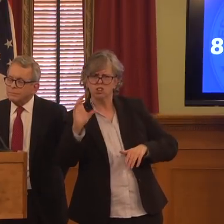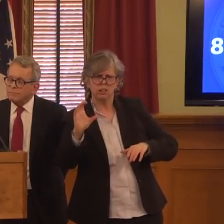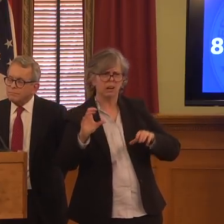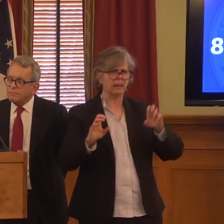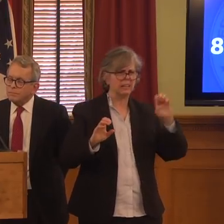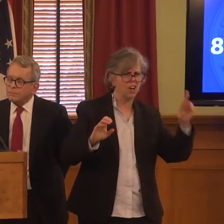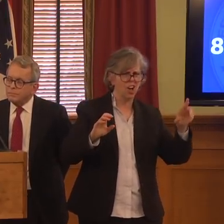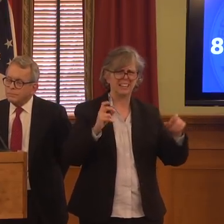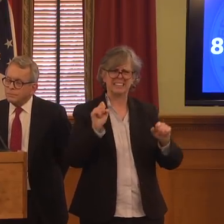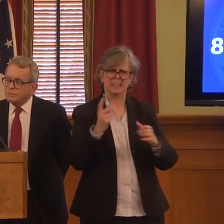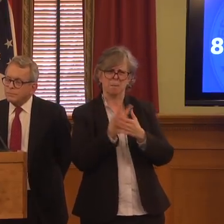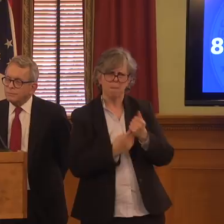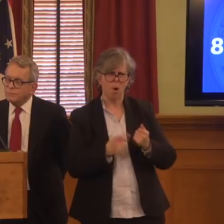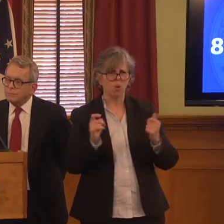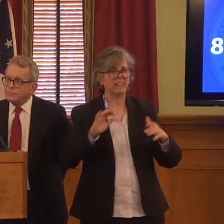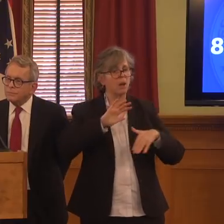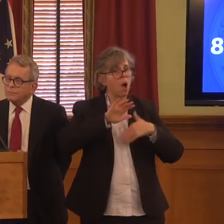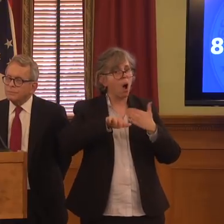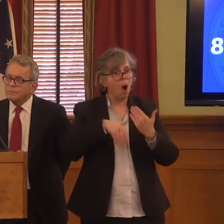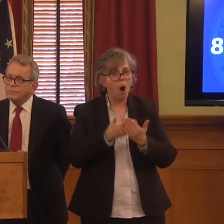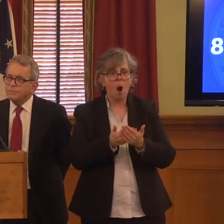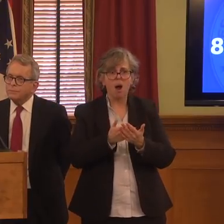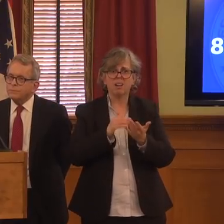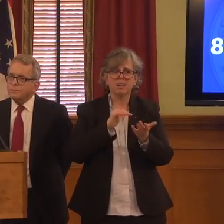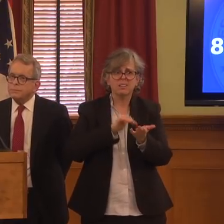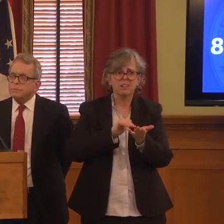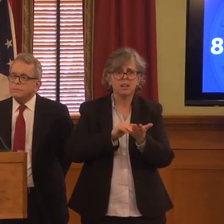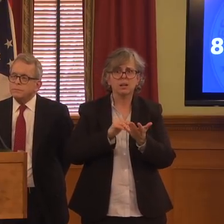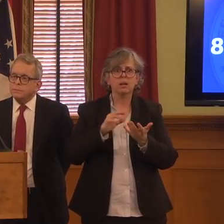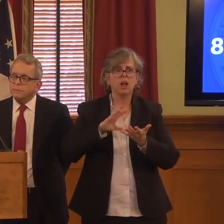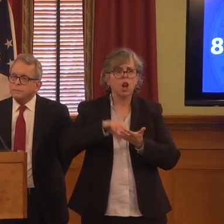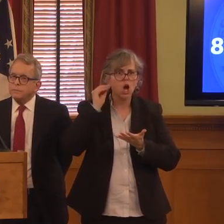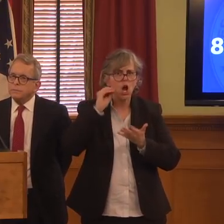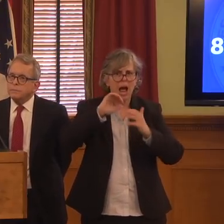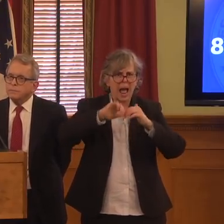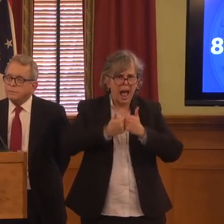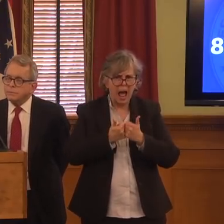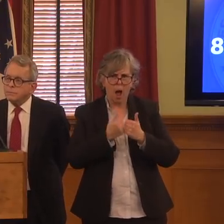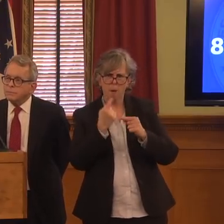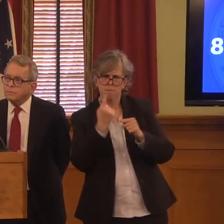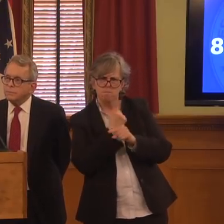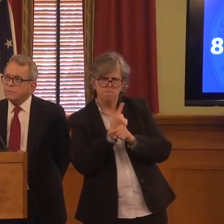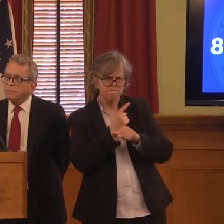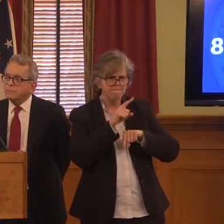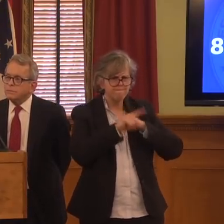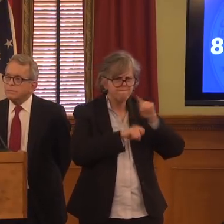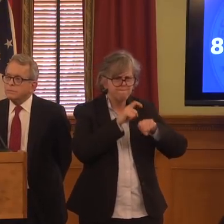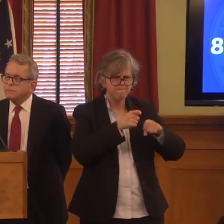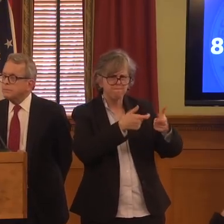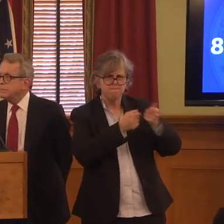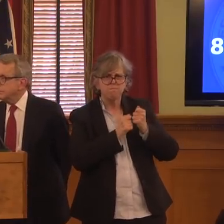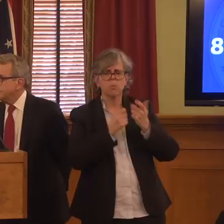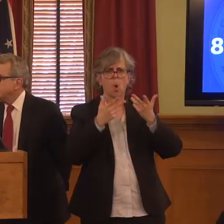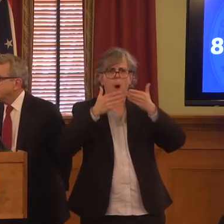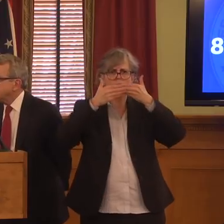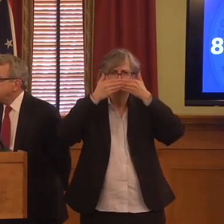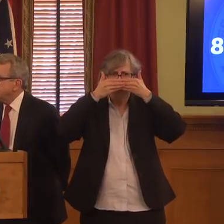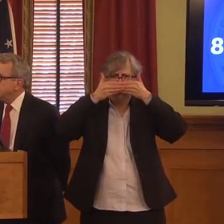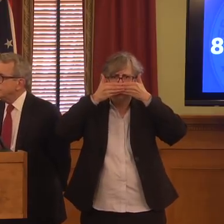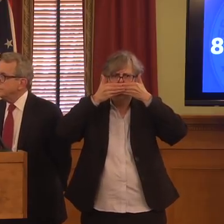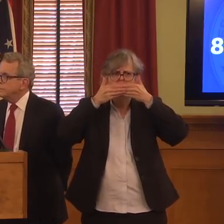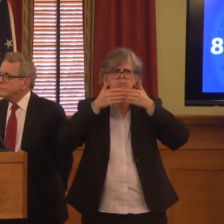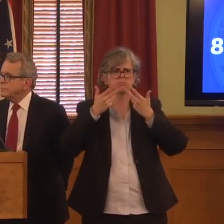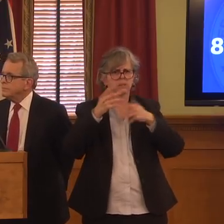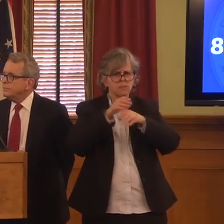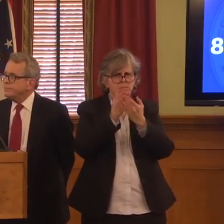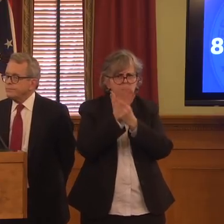all providers learning how to take proper respiratory precautions. They're now droplet with a mask. We need you to see